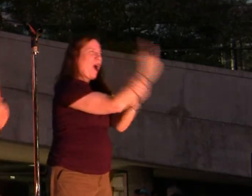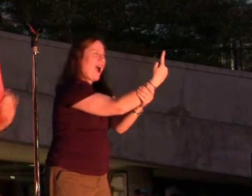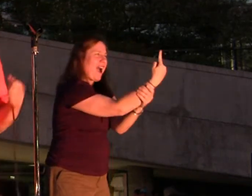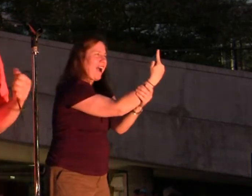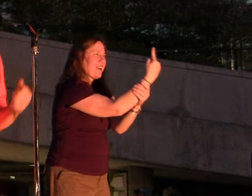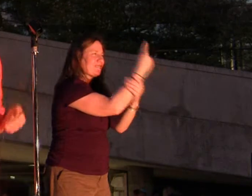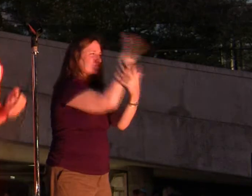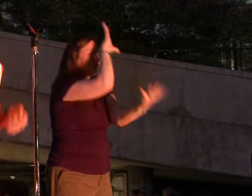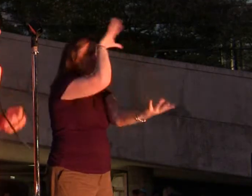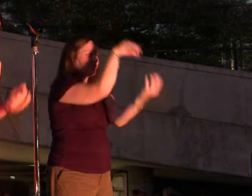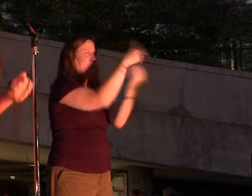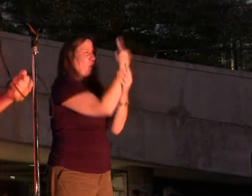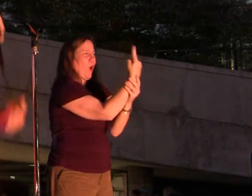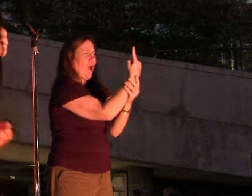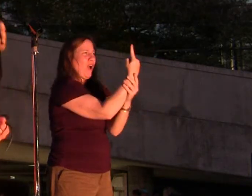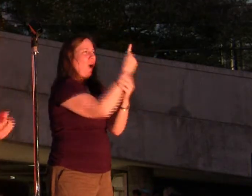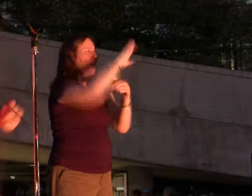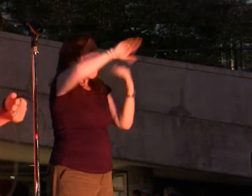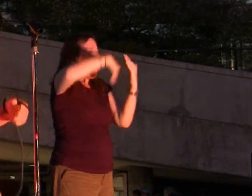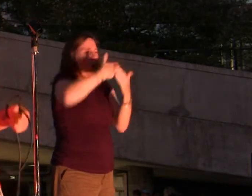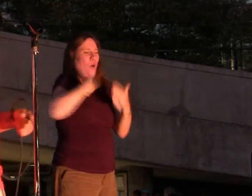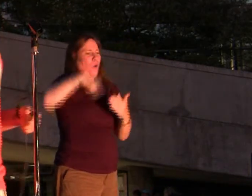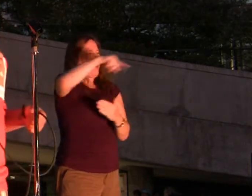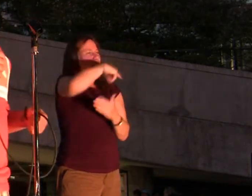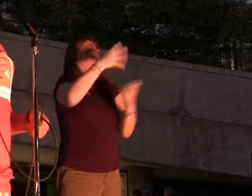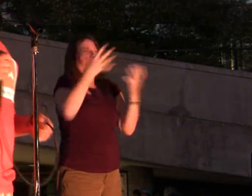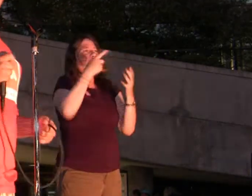we want is what they have already.